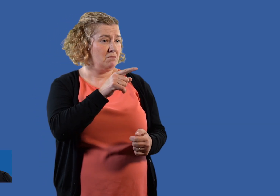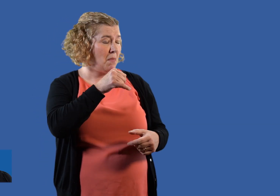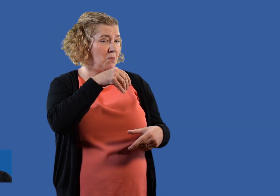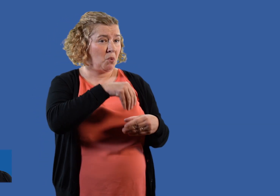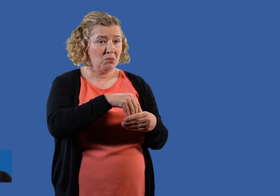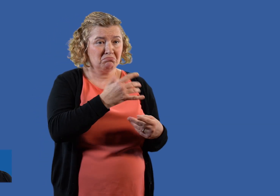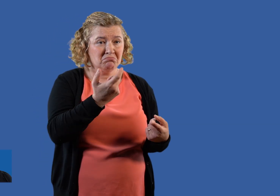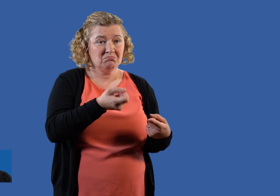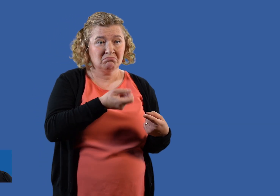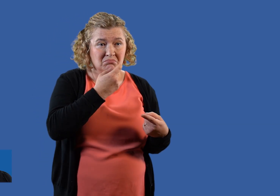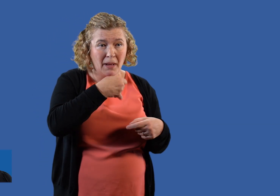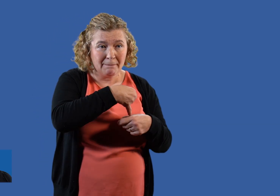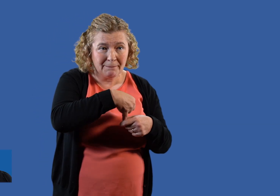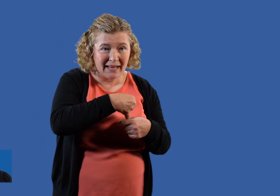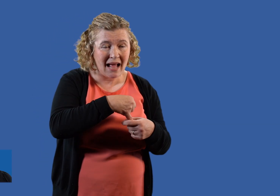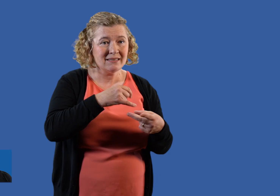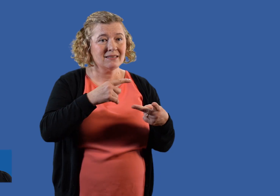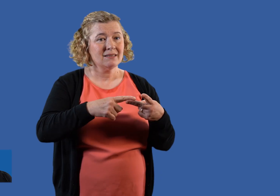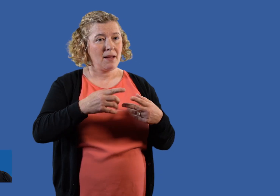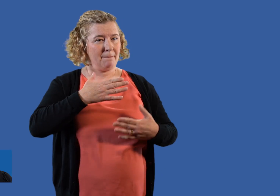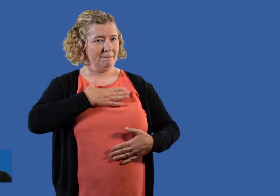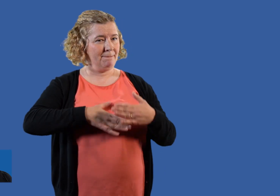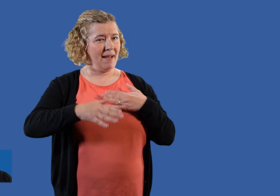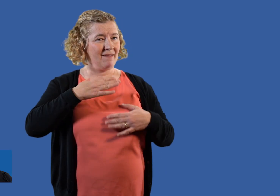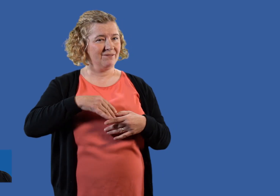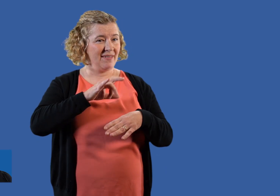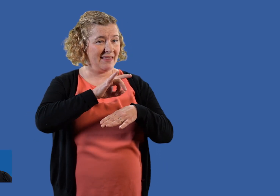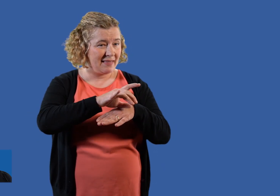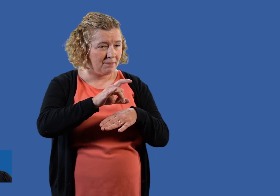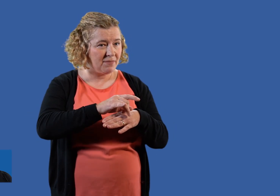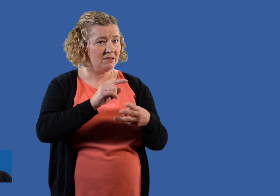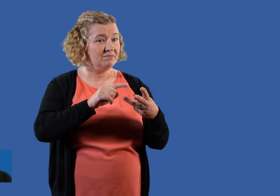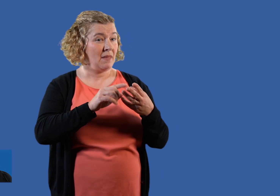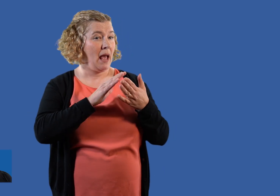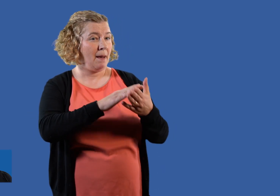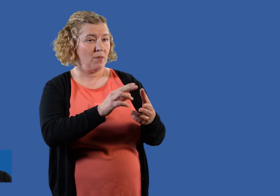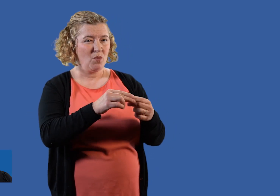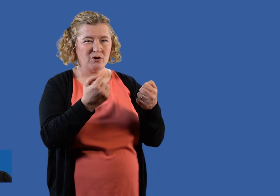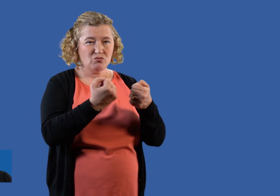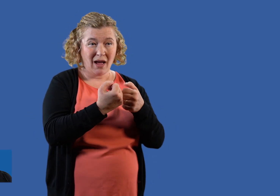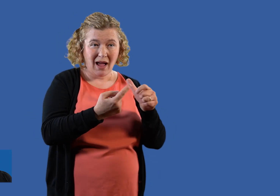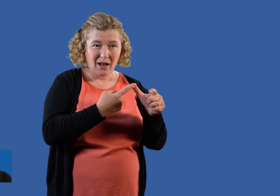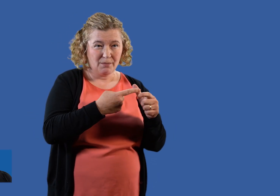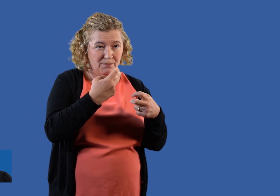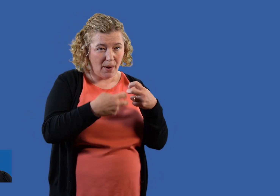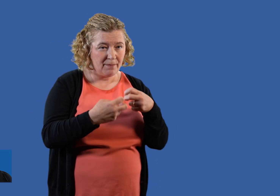Treatment for bipolar may include medication, behavioural therapy, substance abuse treatment,